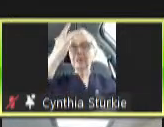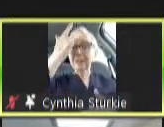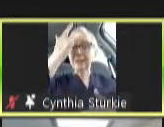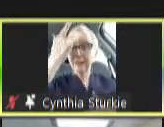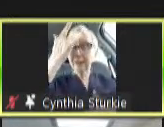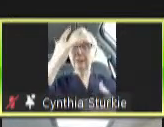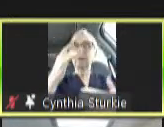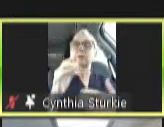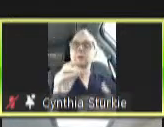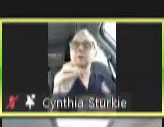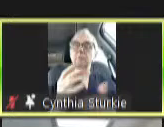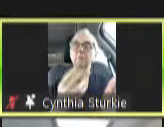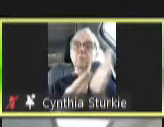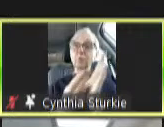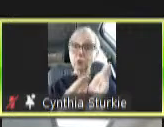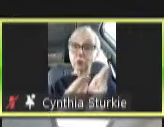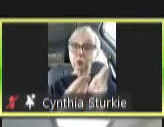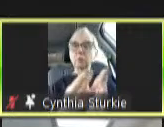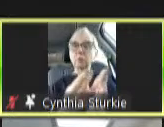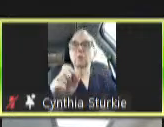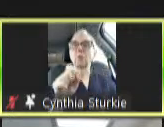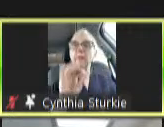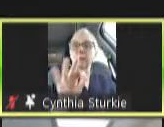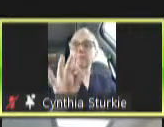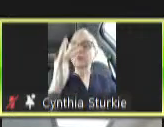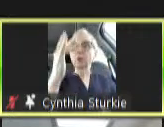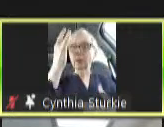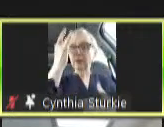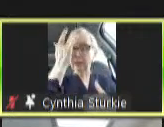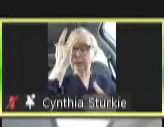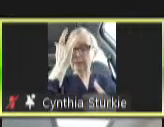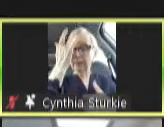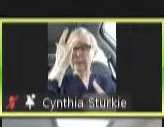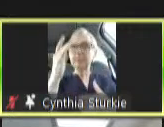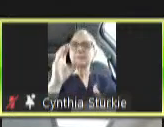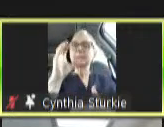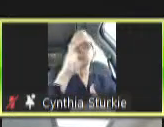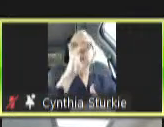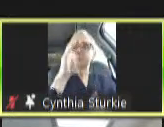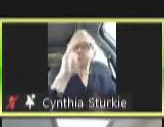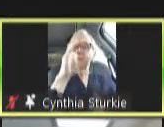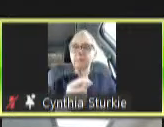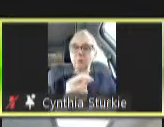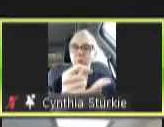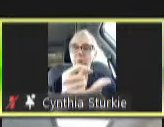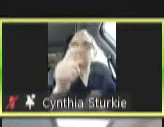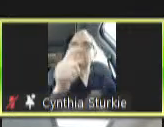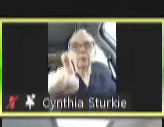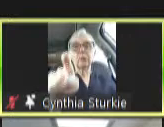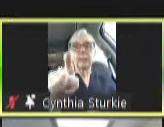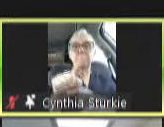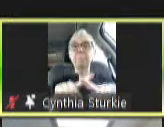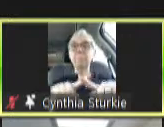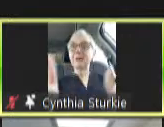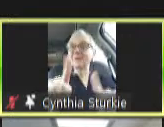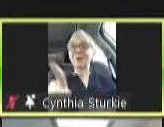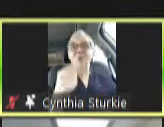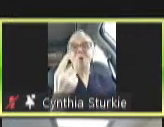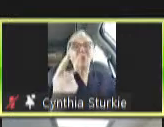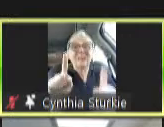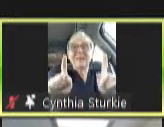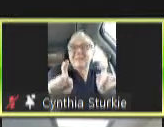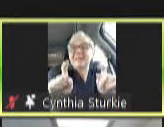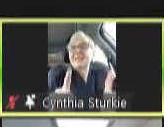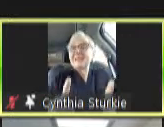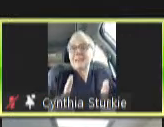And so if you are ill, we certainly encourage you to seek the treatment that you need. But if you are purely looking for a test,